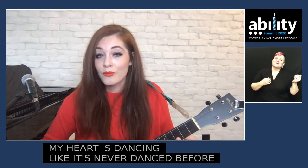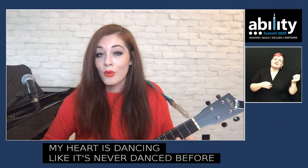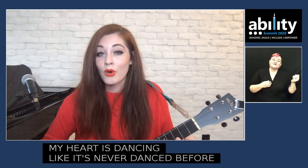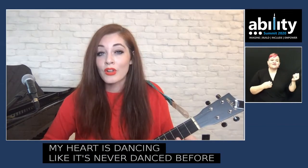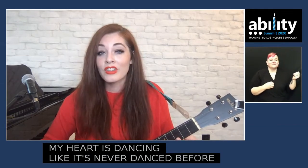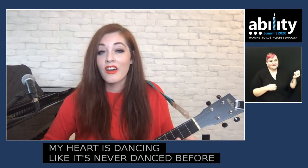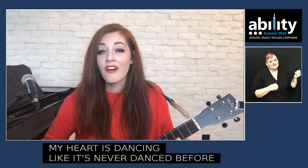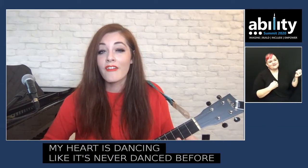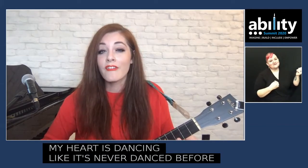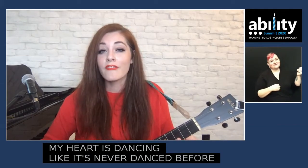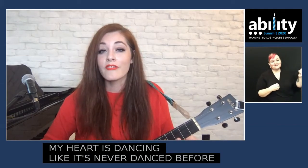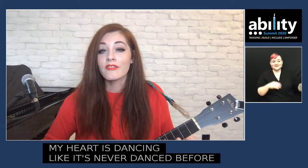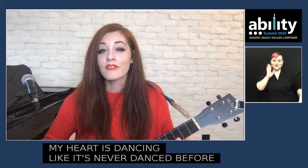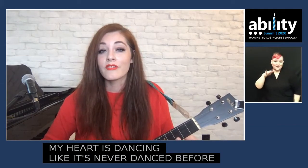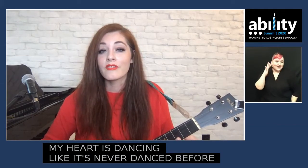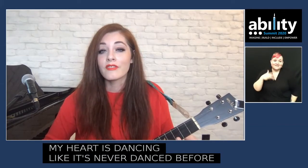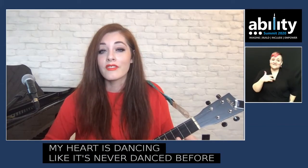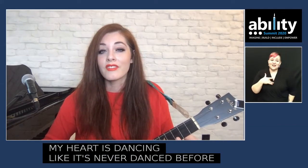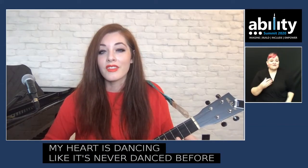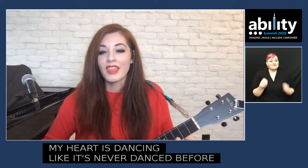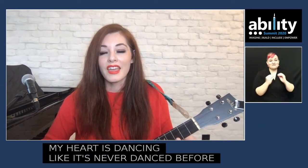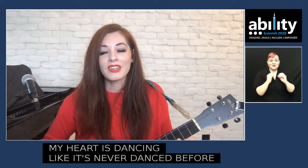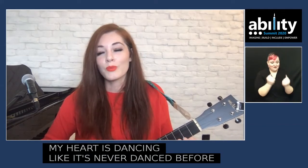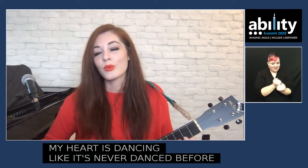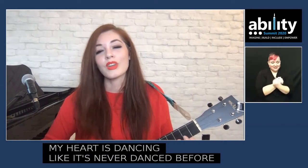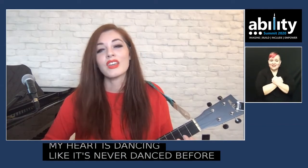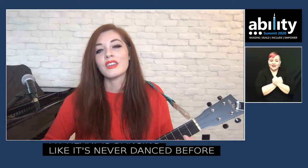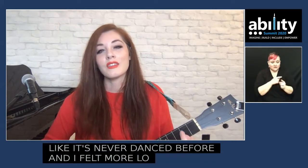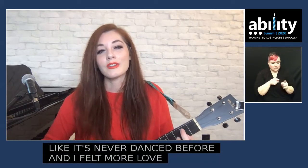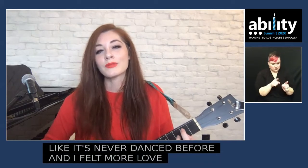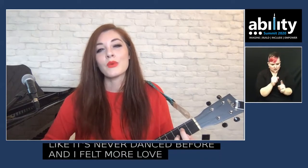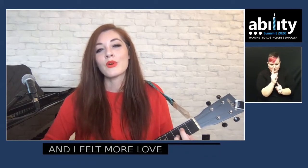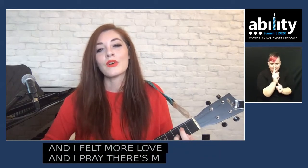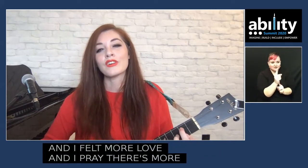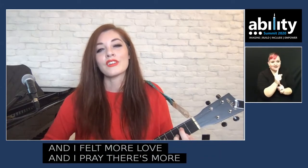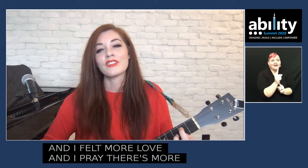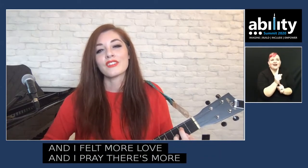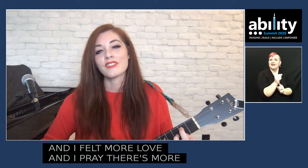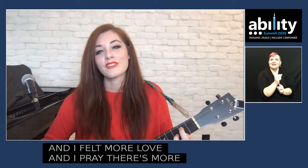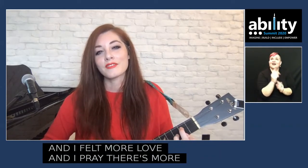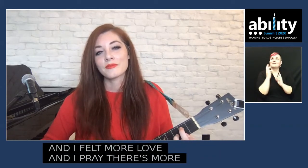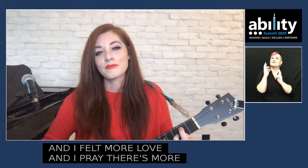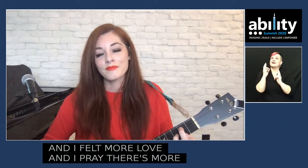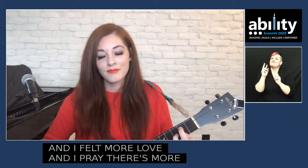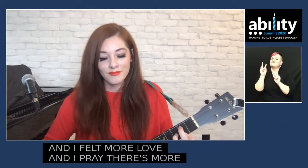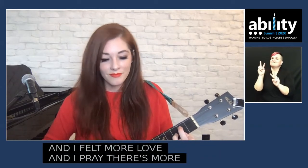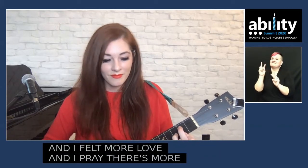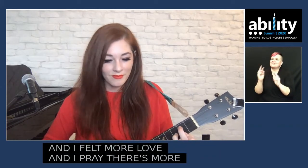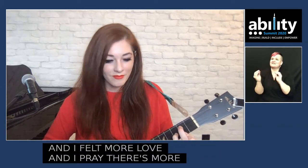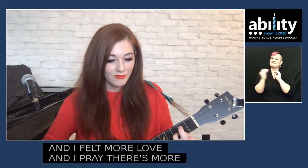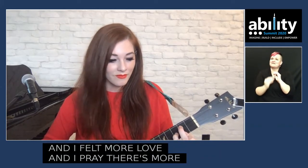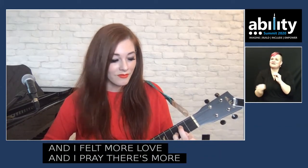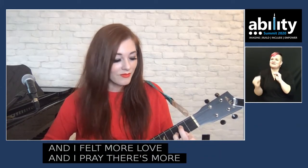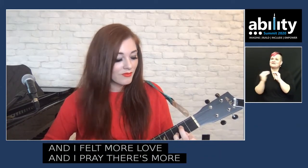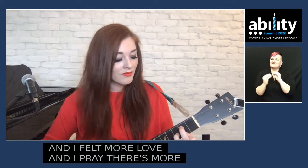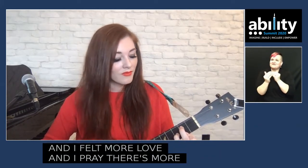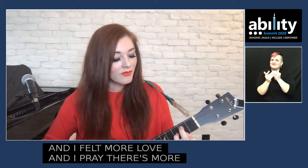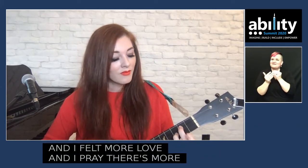and I felt more love, and I pray there's more.